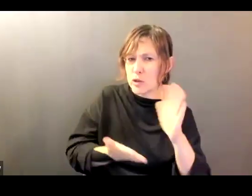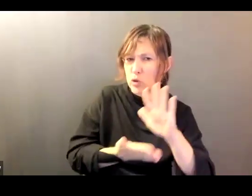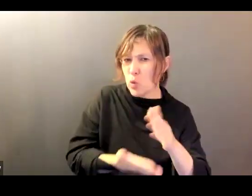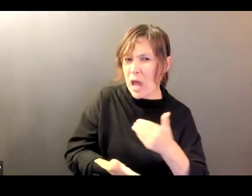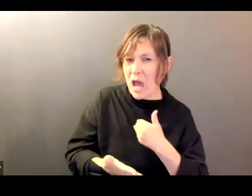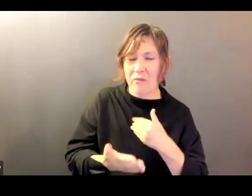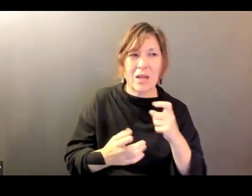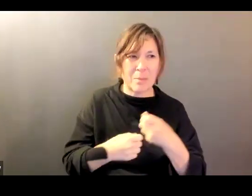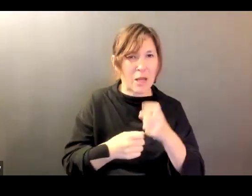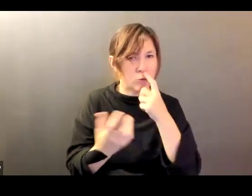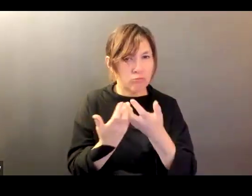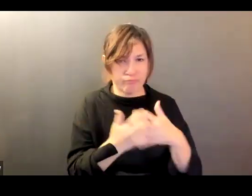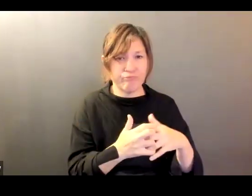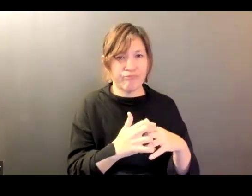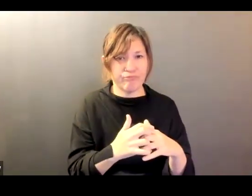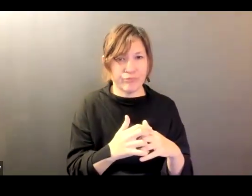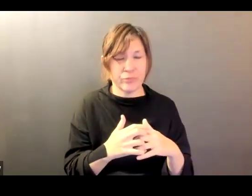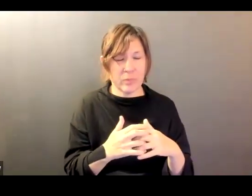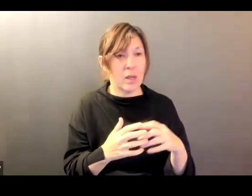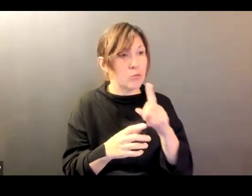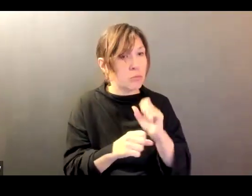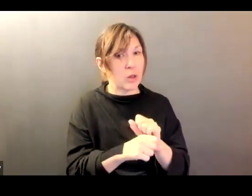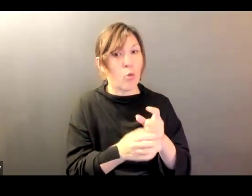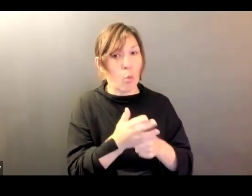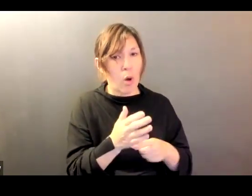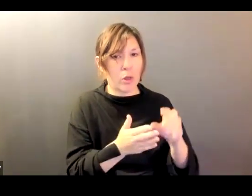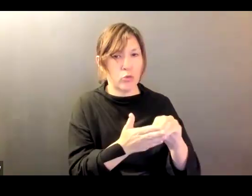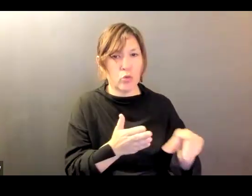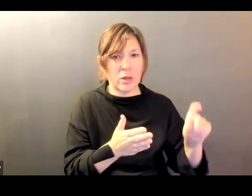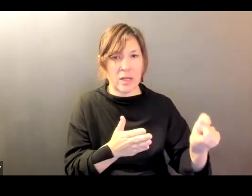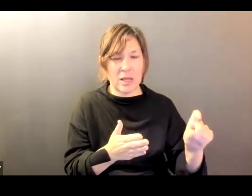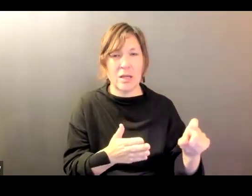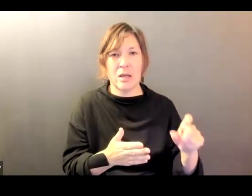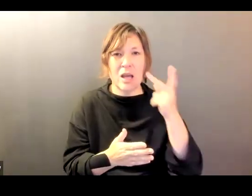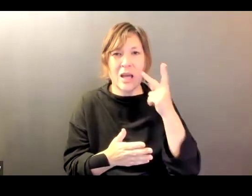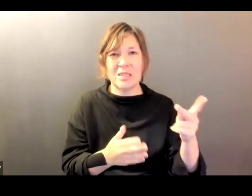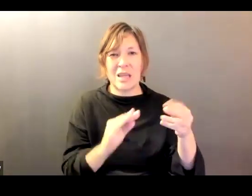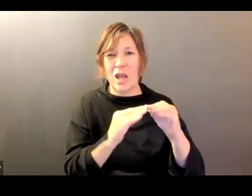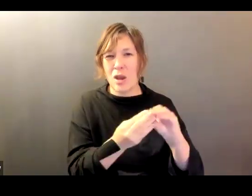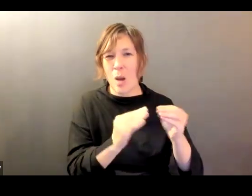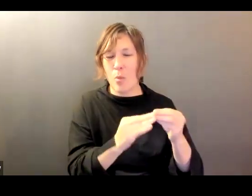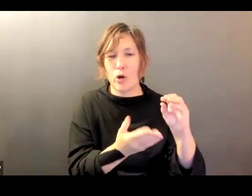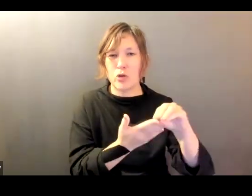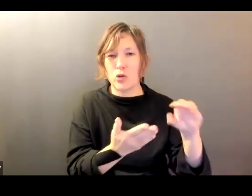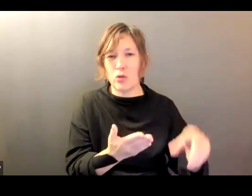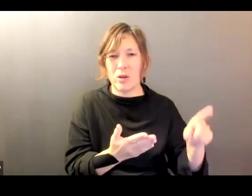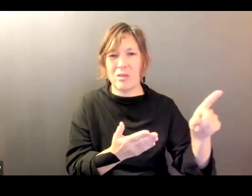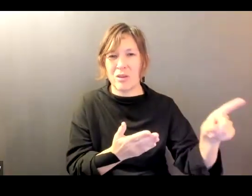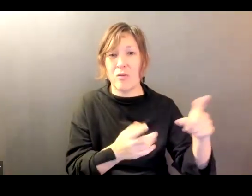student actually needs. And so I think we're starting to see those numbers come down in particular. the other thing I just want to echo, Kay, is